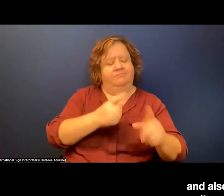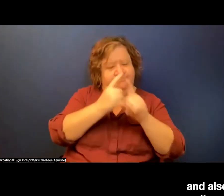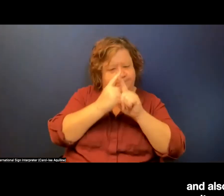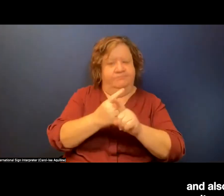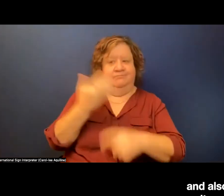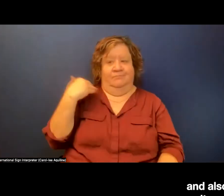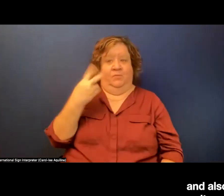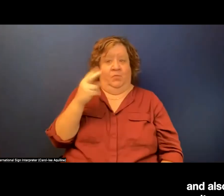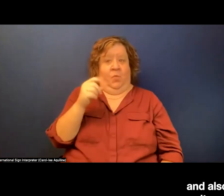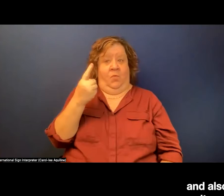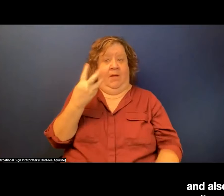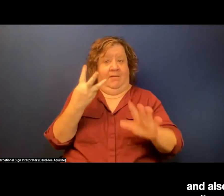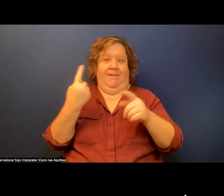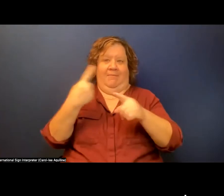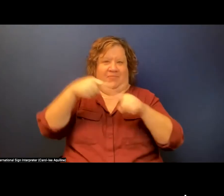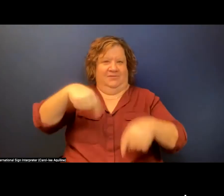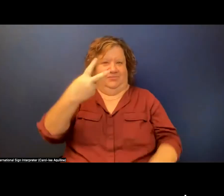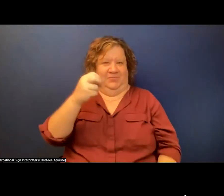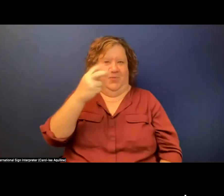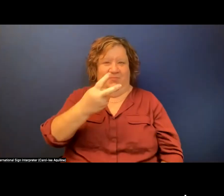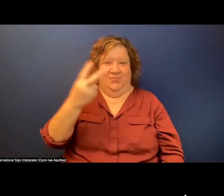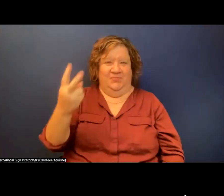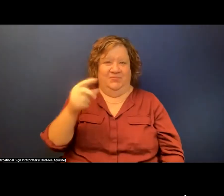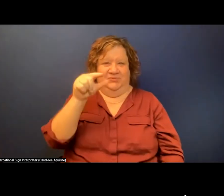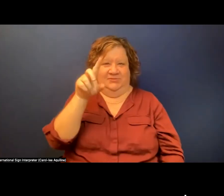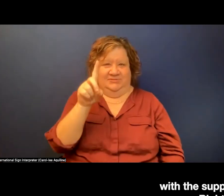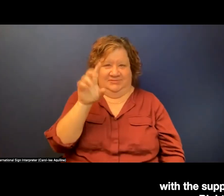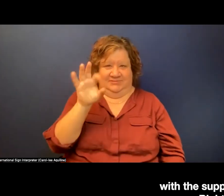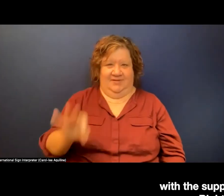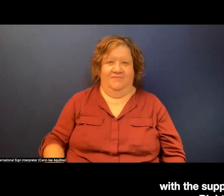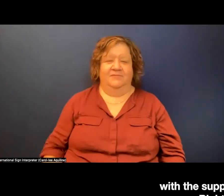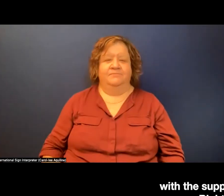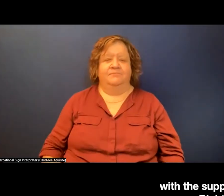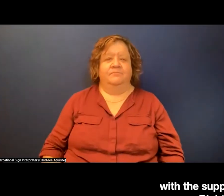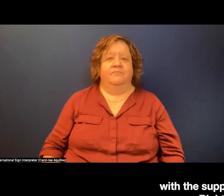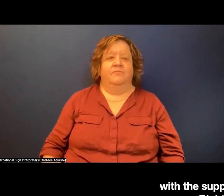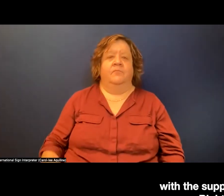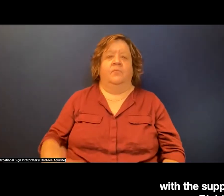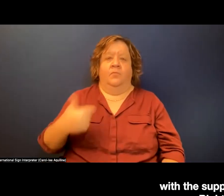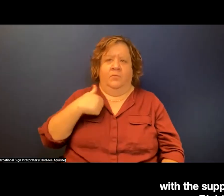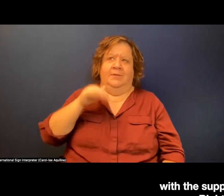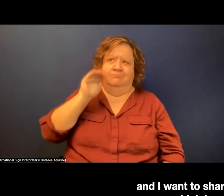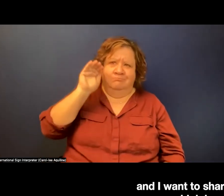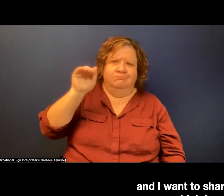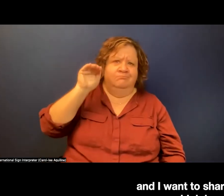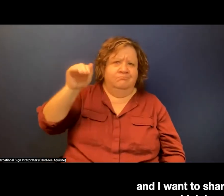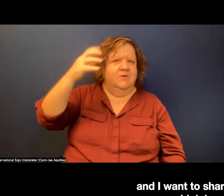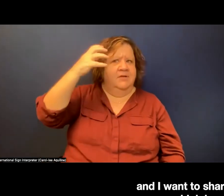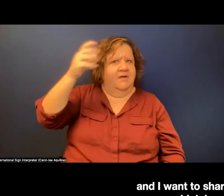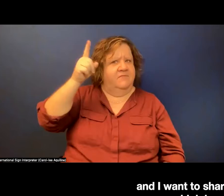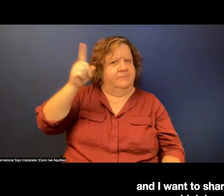commitment for GDS 22. We have some good work. with the support of Disability Rights